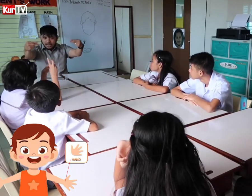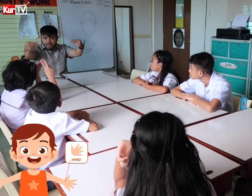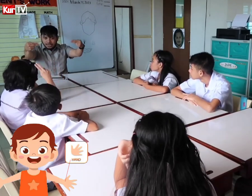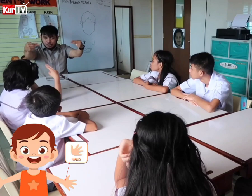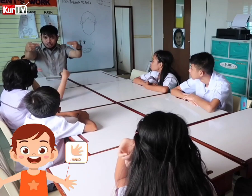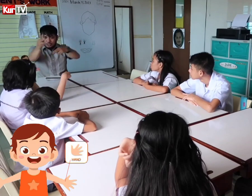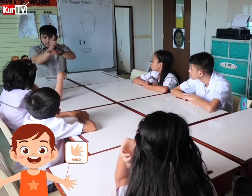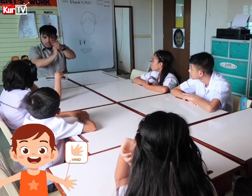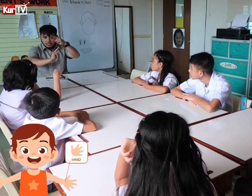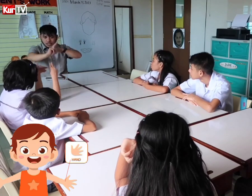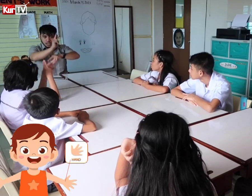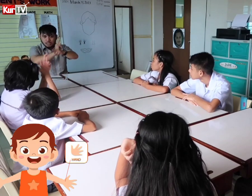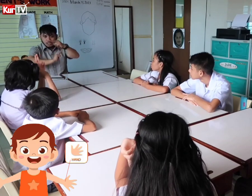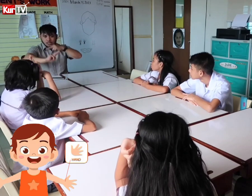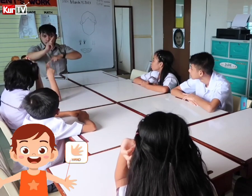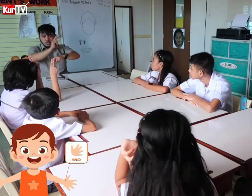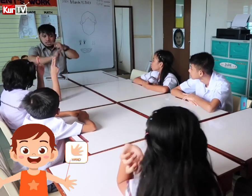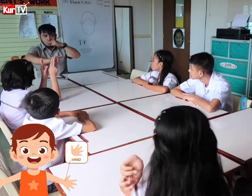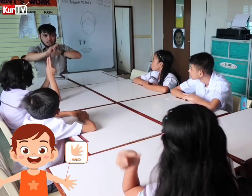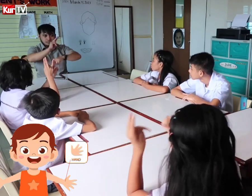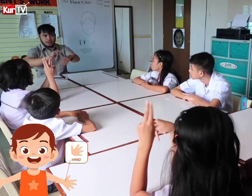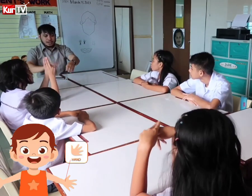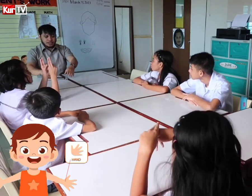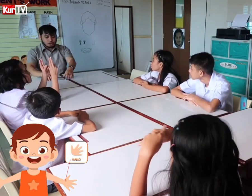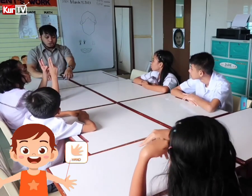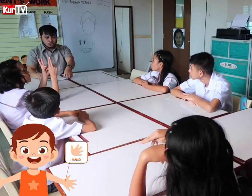H. Very good.